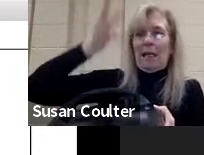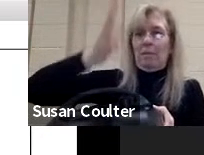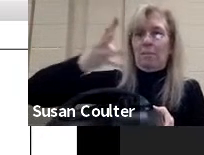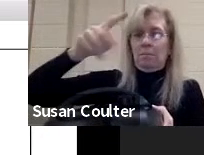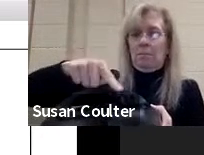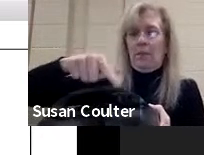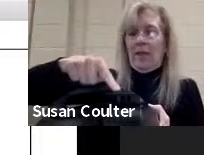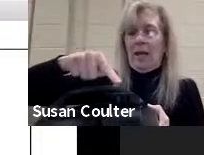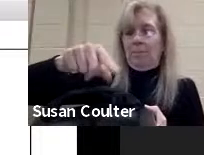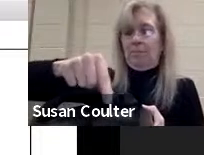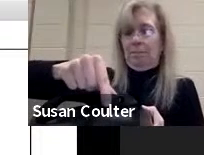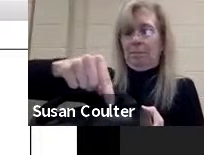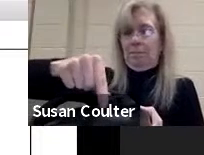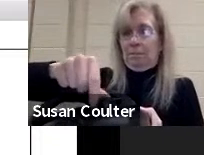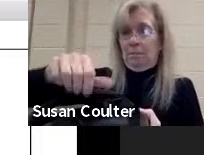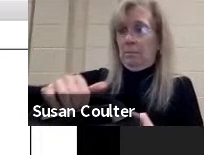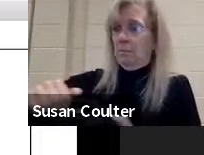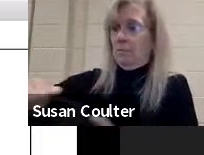Denting.